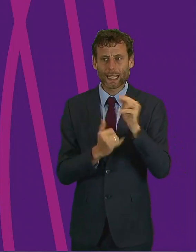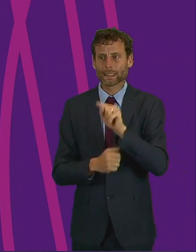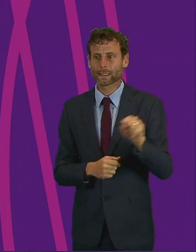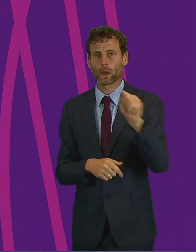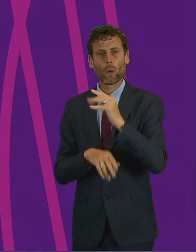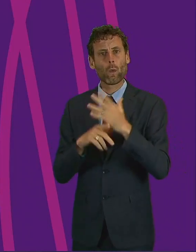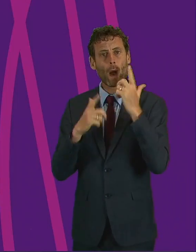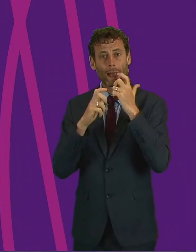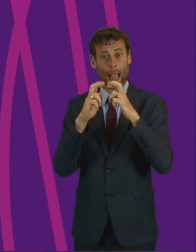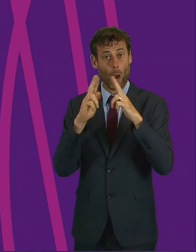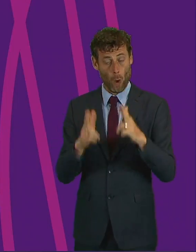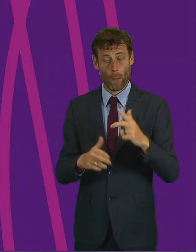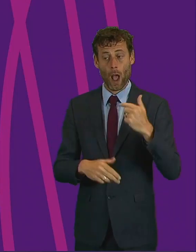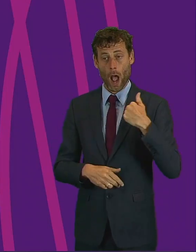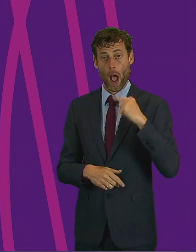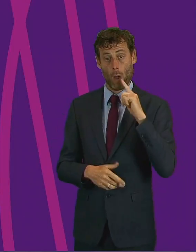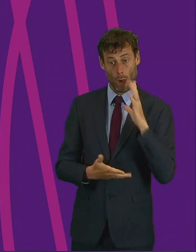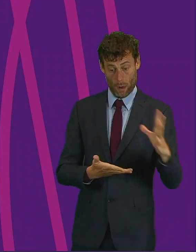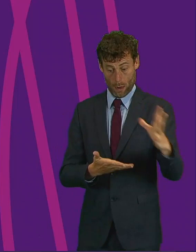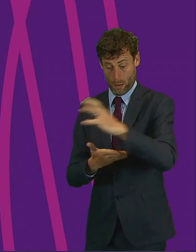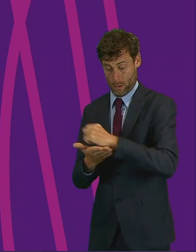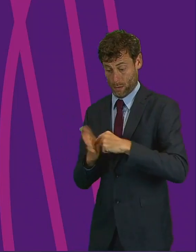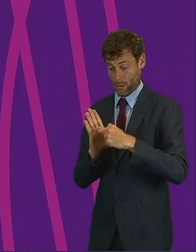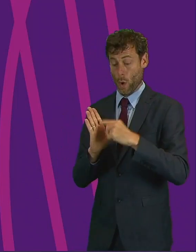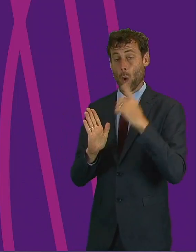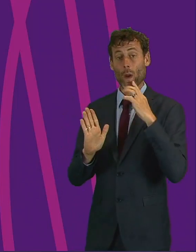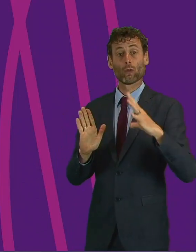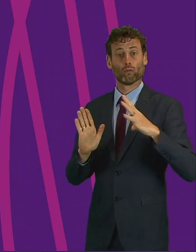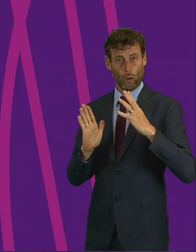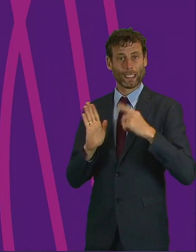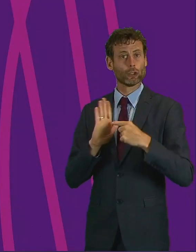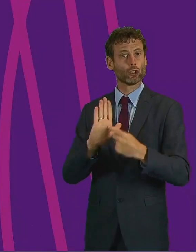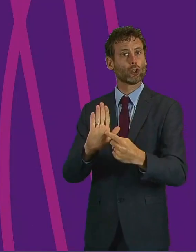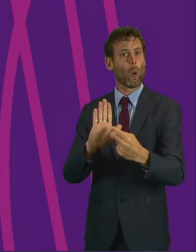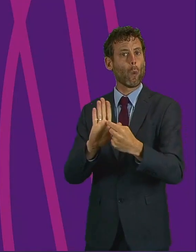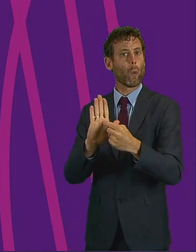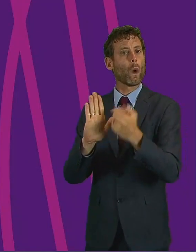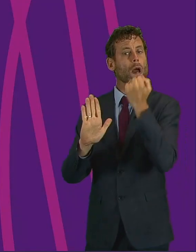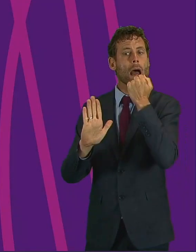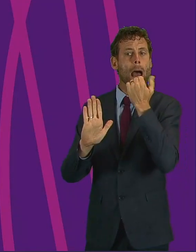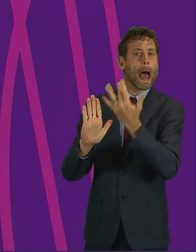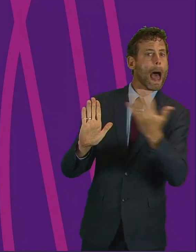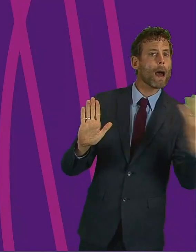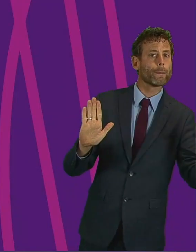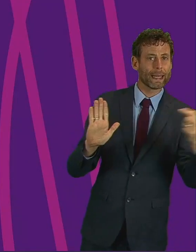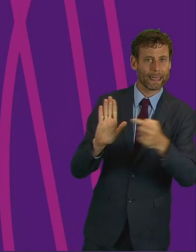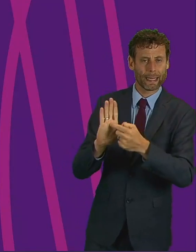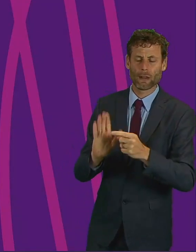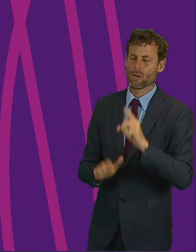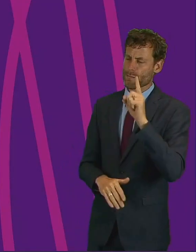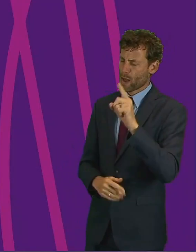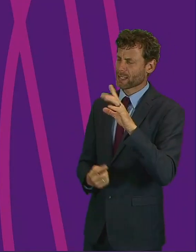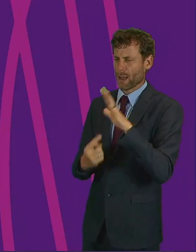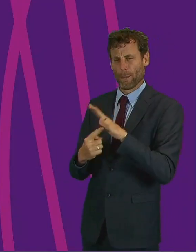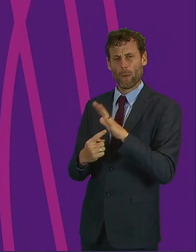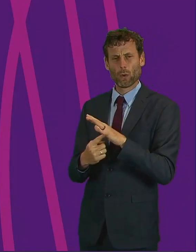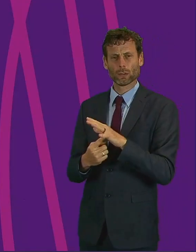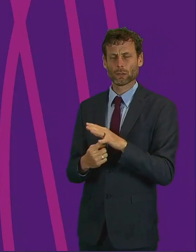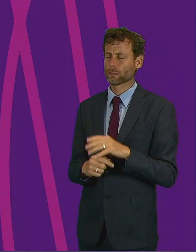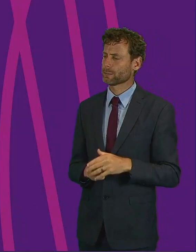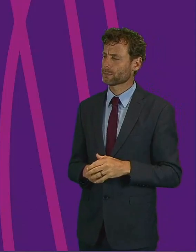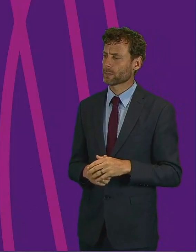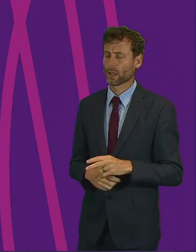data from that when that is available. It is, of course, understandable that we look at the overall number